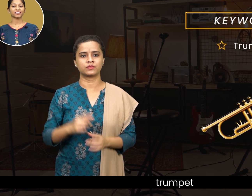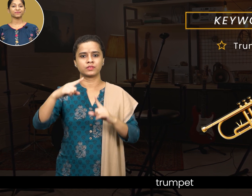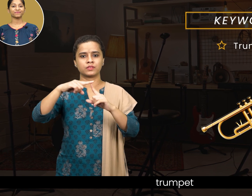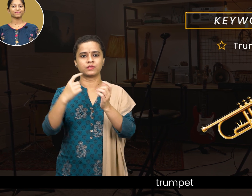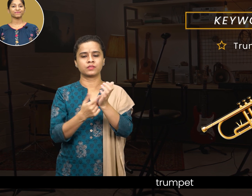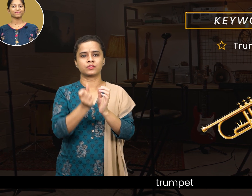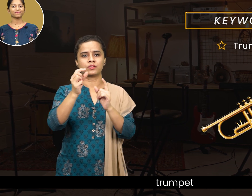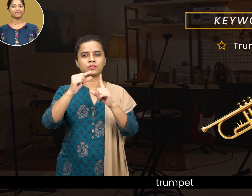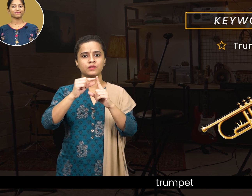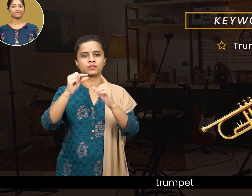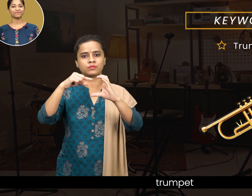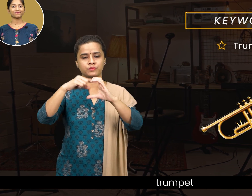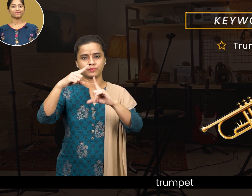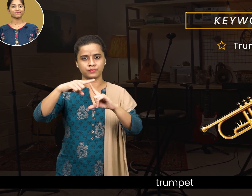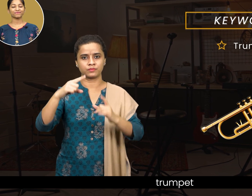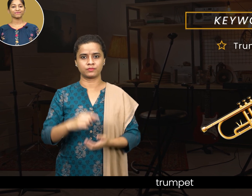trumpet,